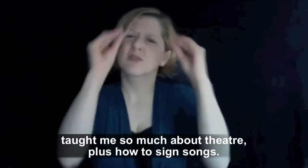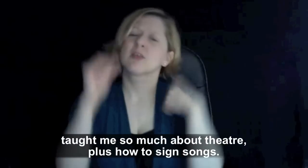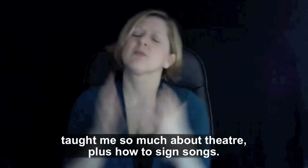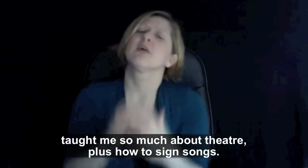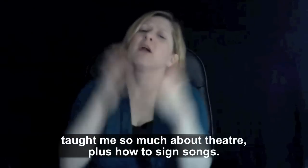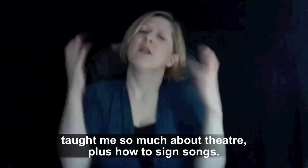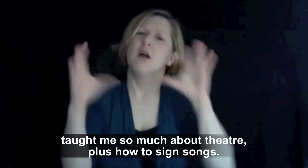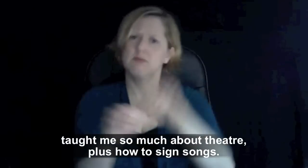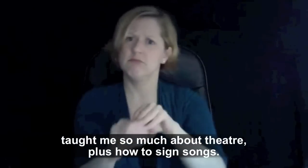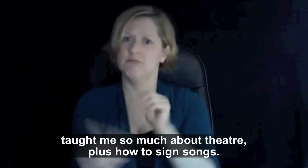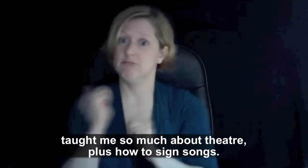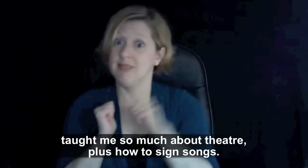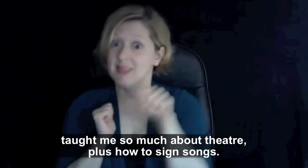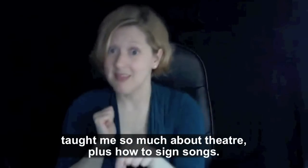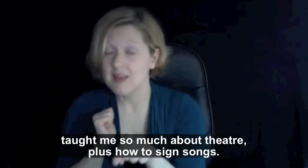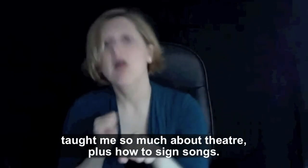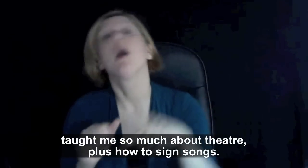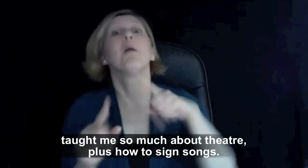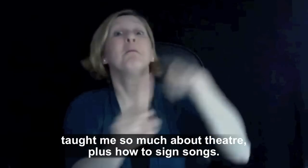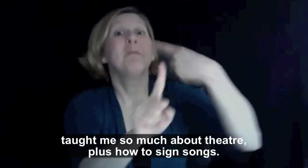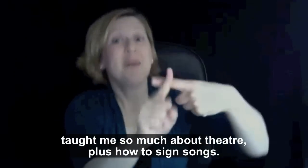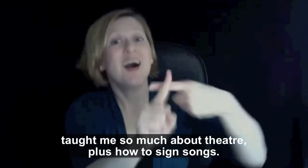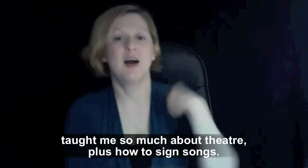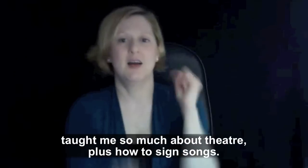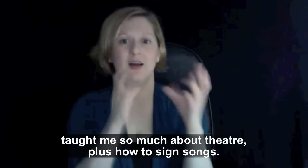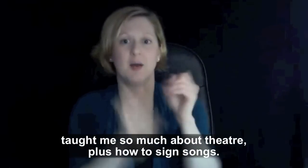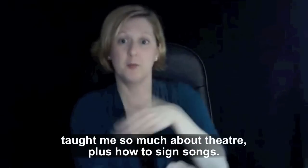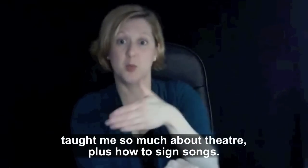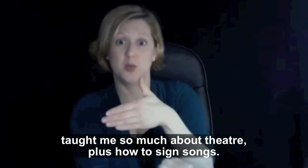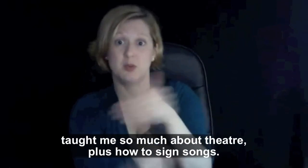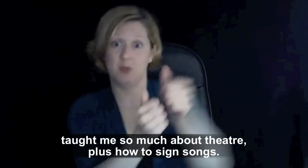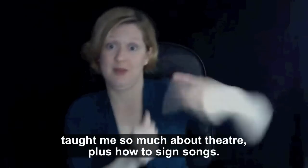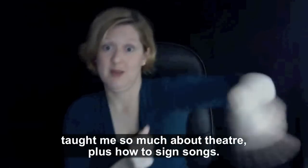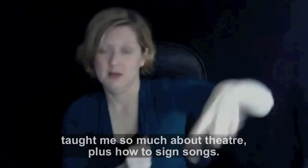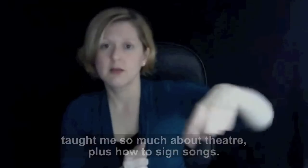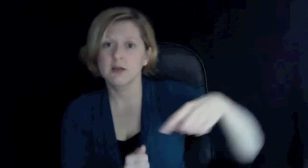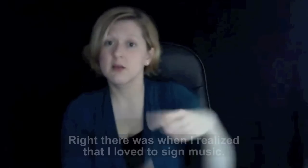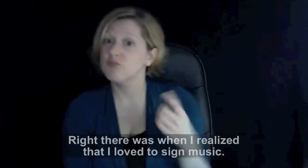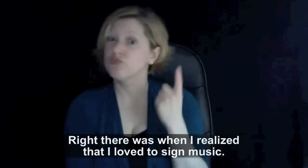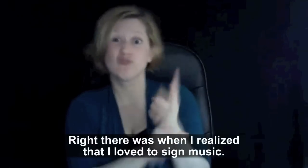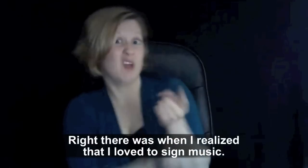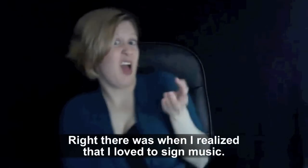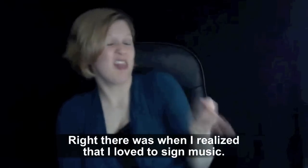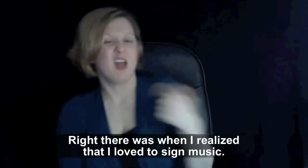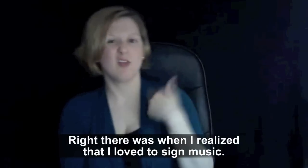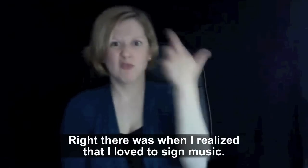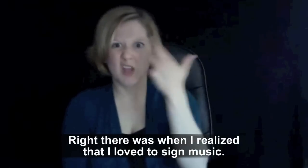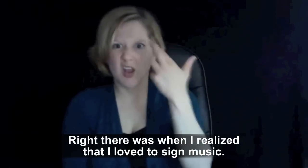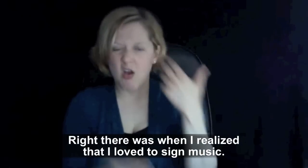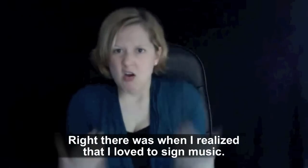taught me so much about theater, plus how to sign songs. Right there was when